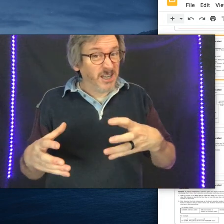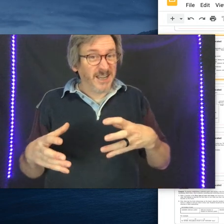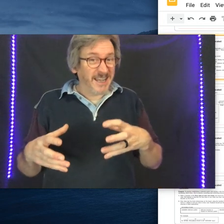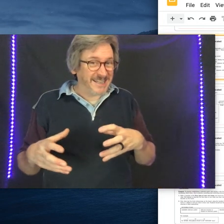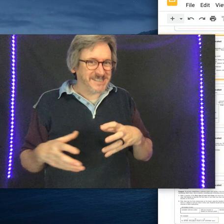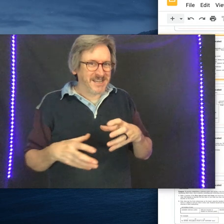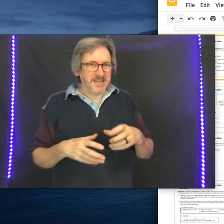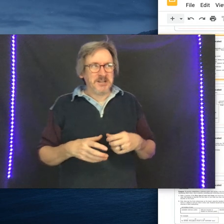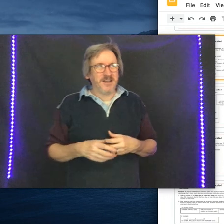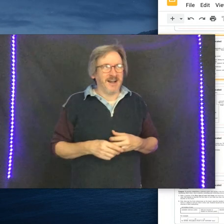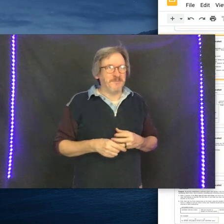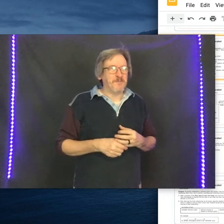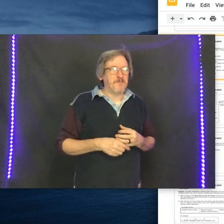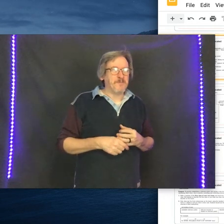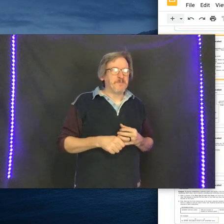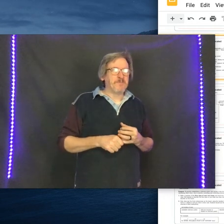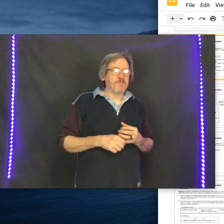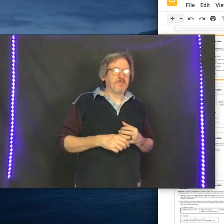language. It's